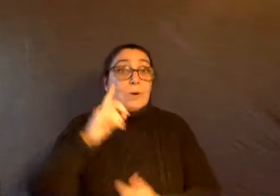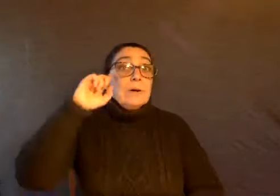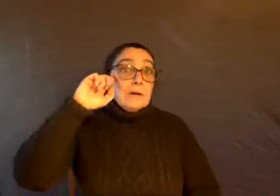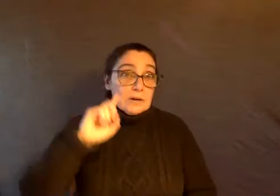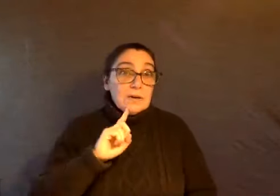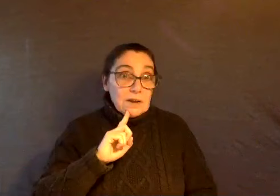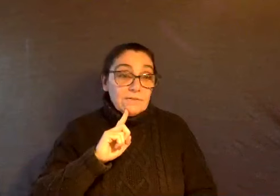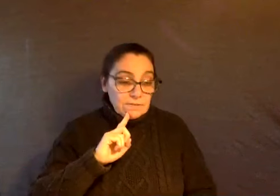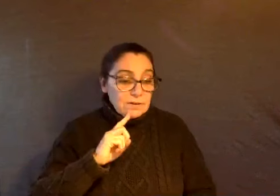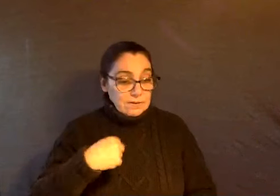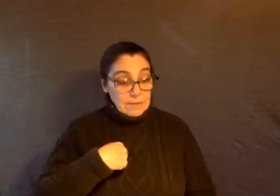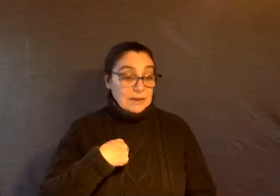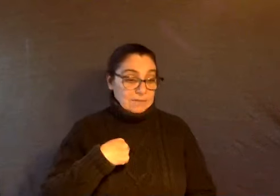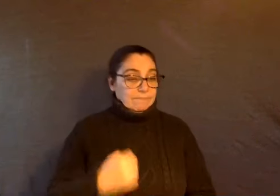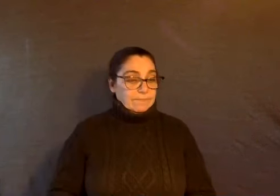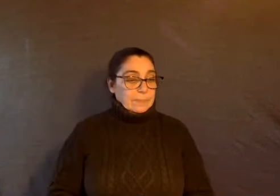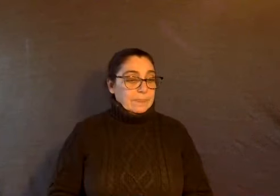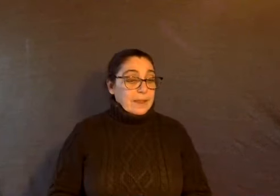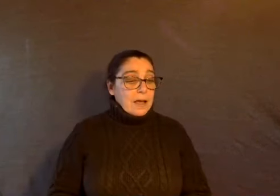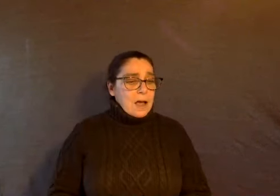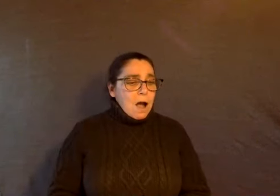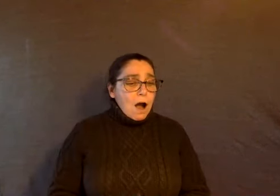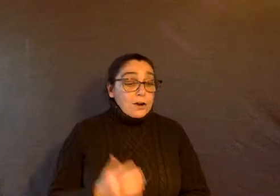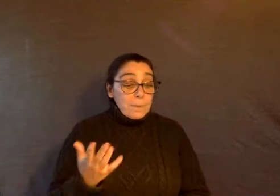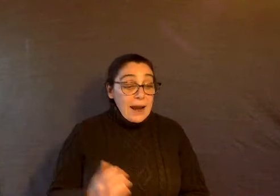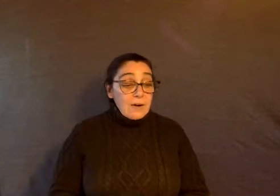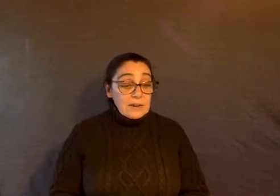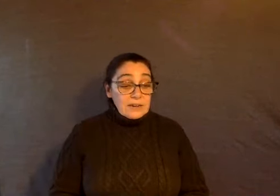Born, deaf. Me. Are your parents deaf?